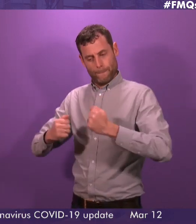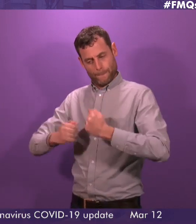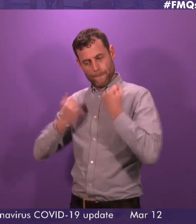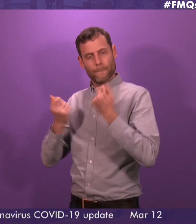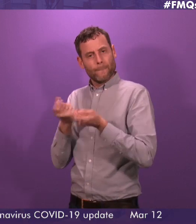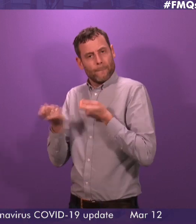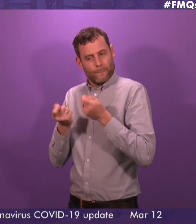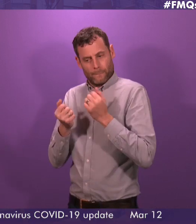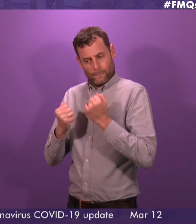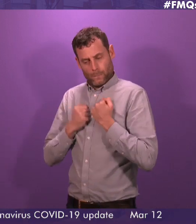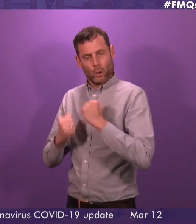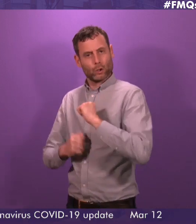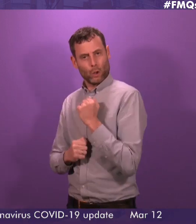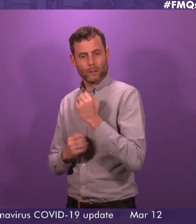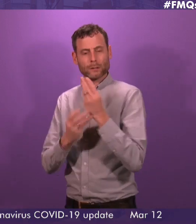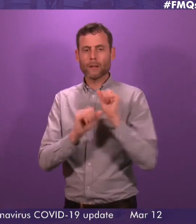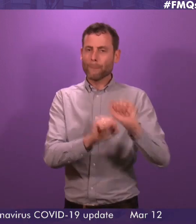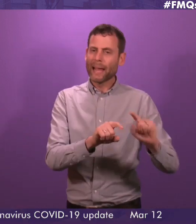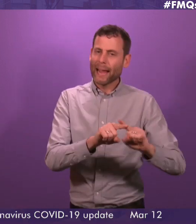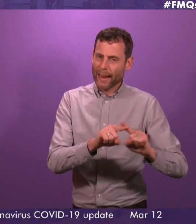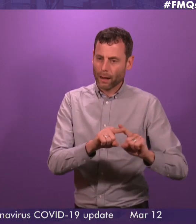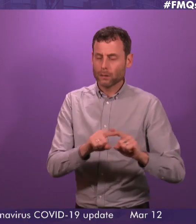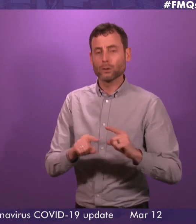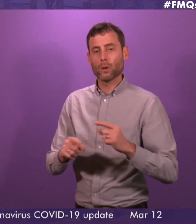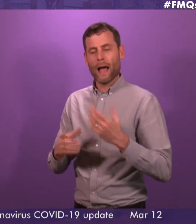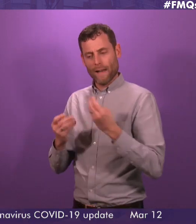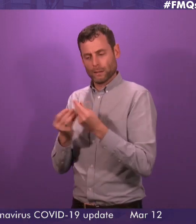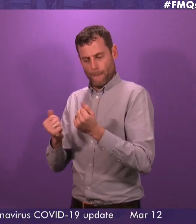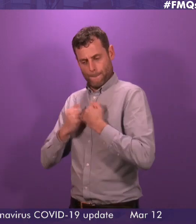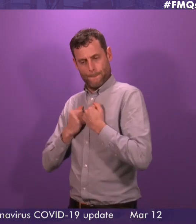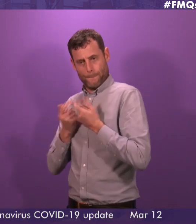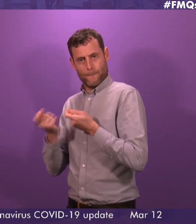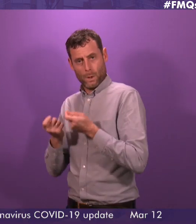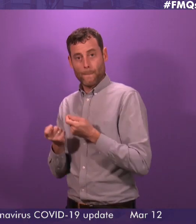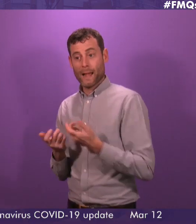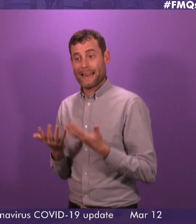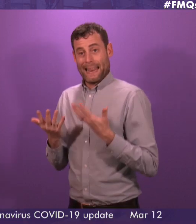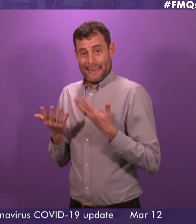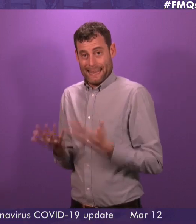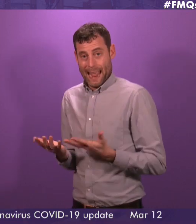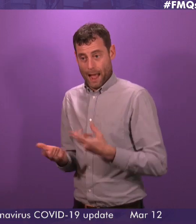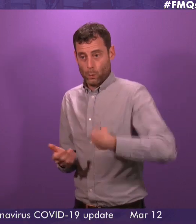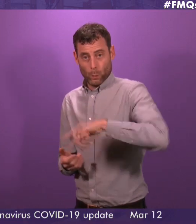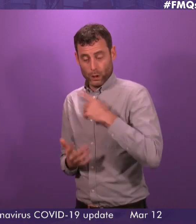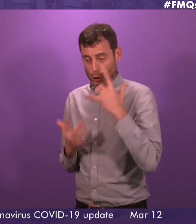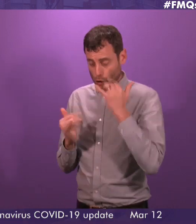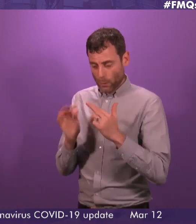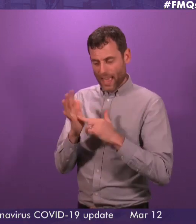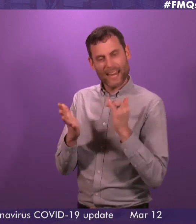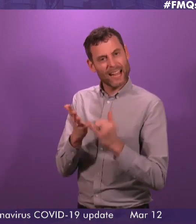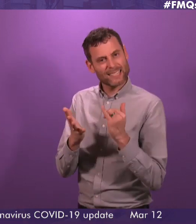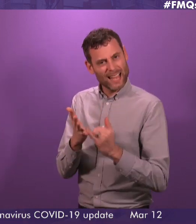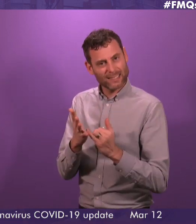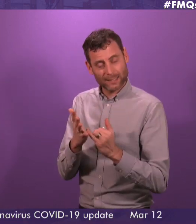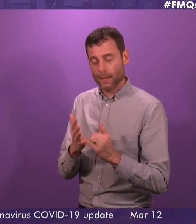for Scotland as there are in England for England. So at this stage, we continuously check with NSS, and they would